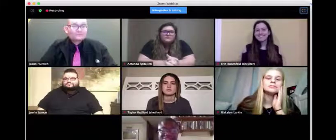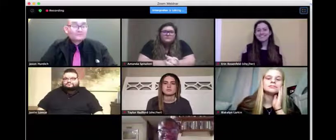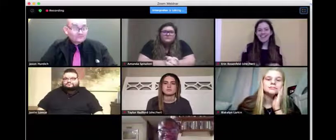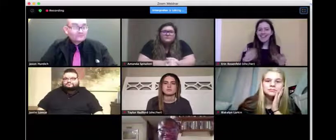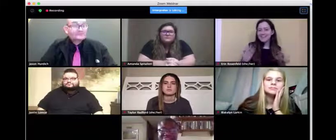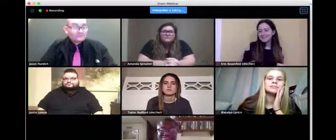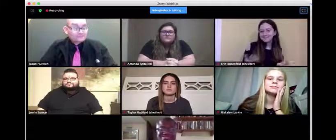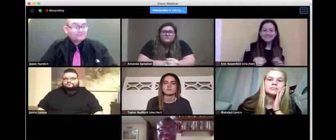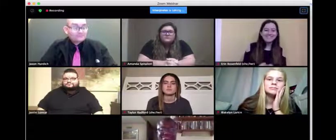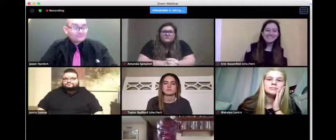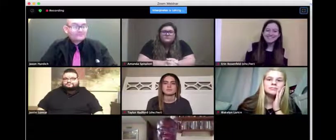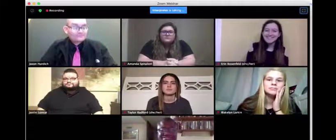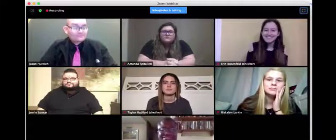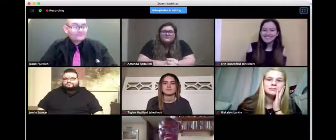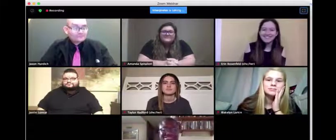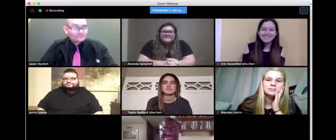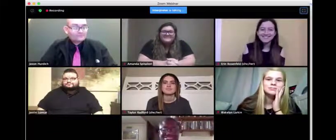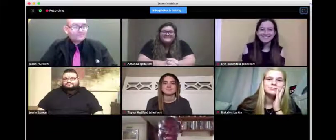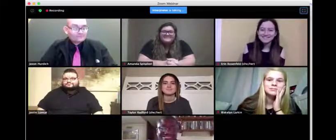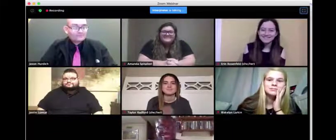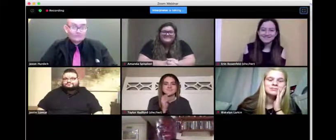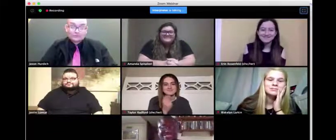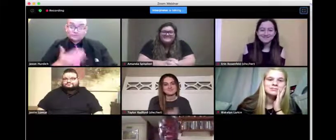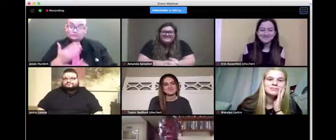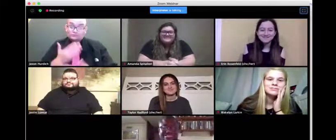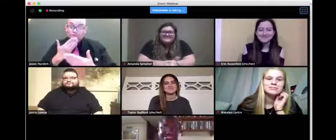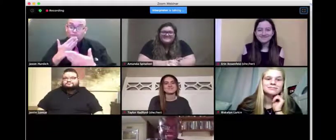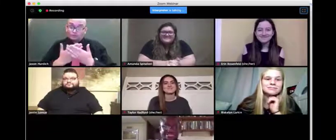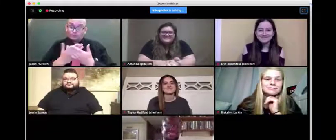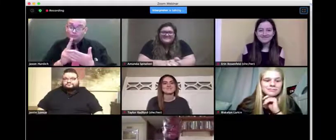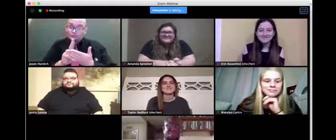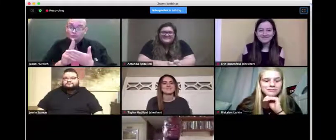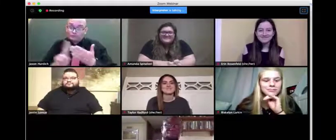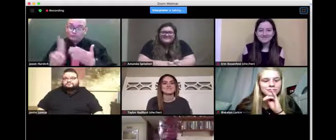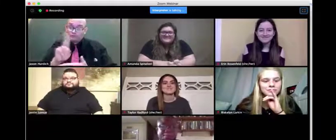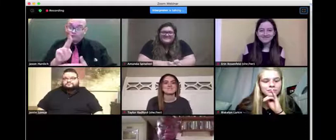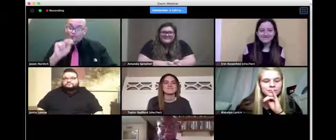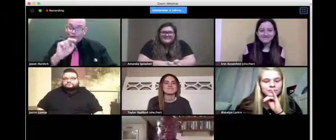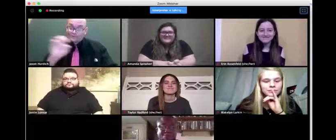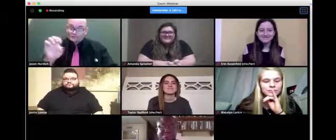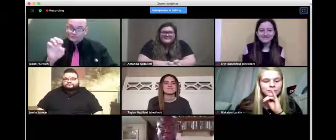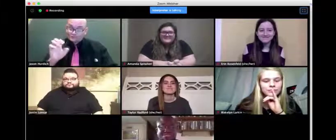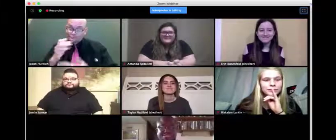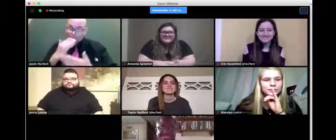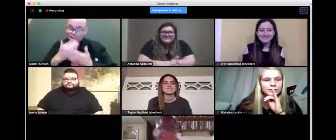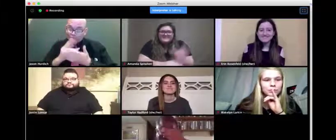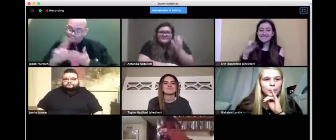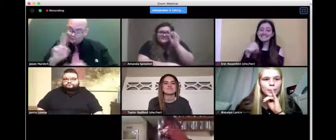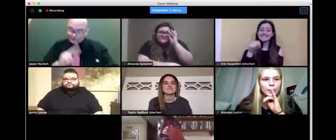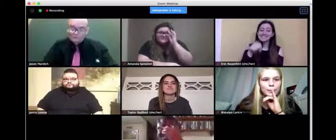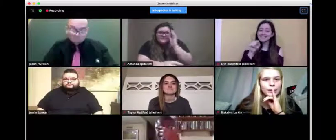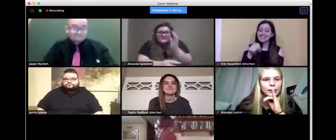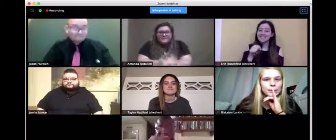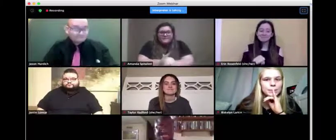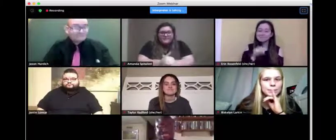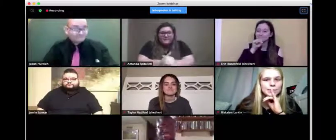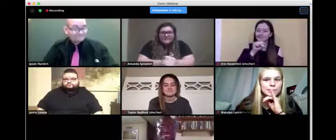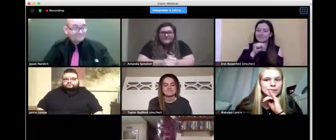Good university, Northeastern. Yes, it is. Yes, it is. I love it. And I love it too. I agree with you. I've gone to your